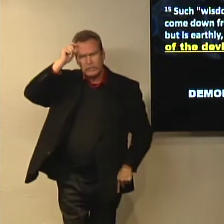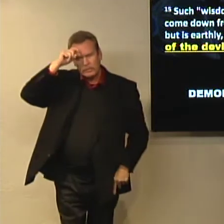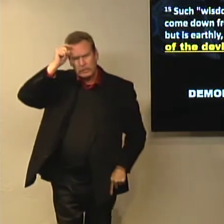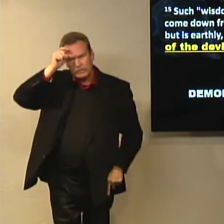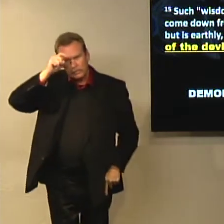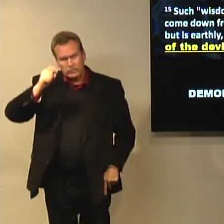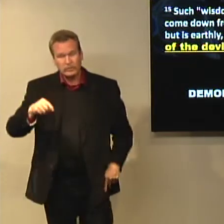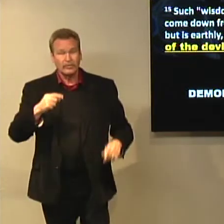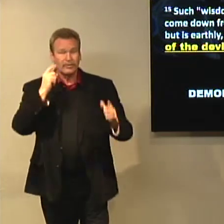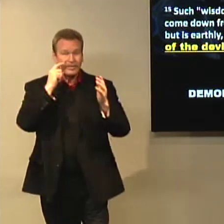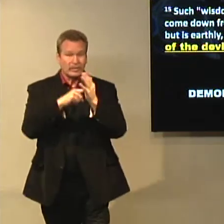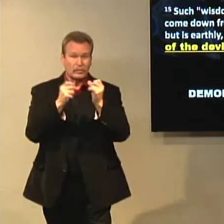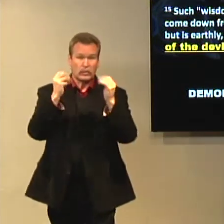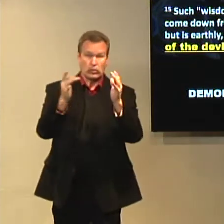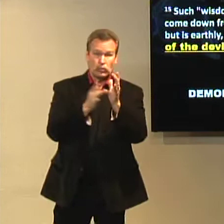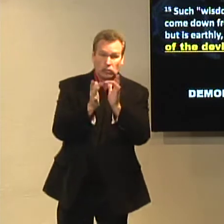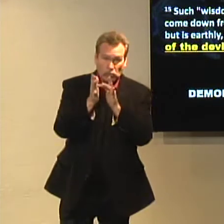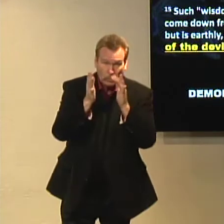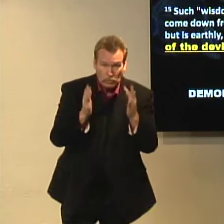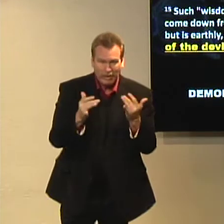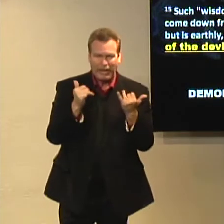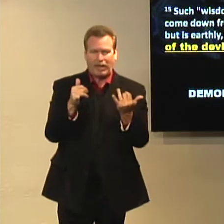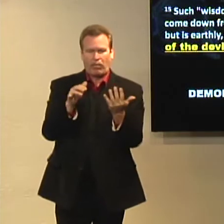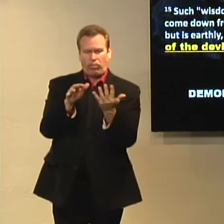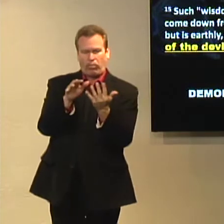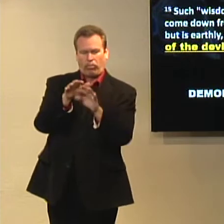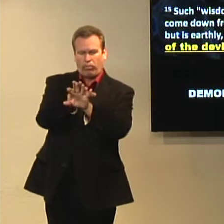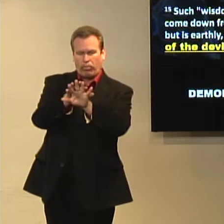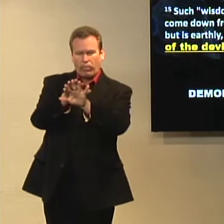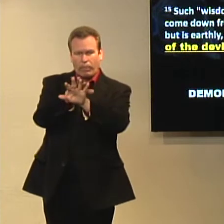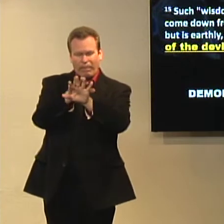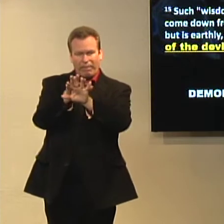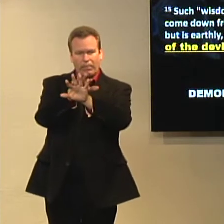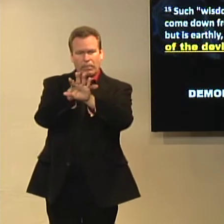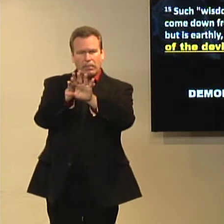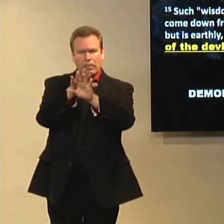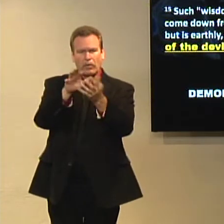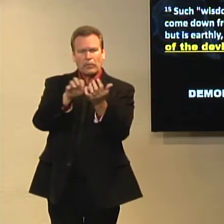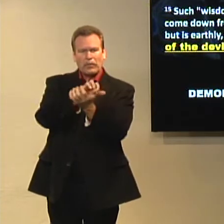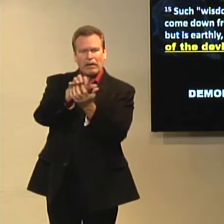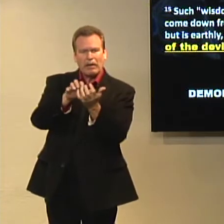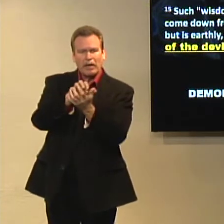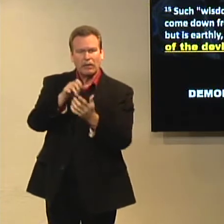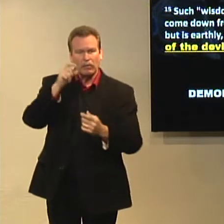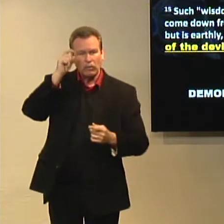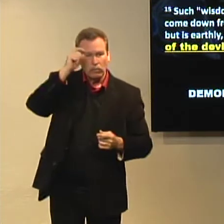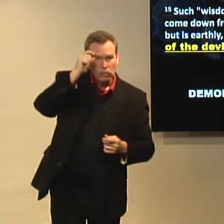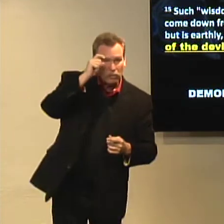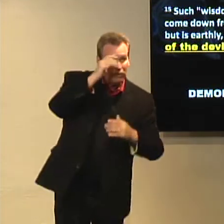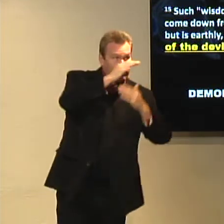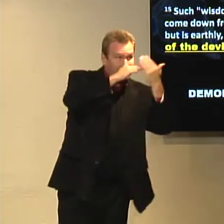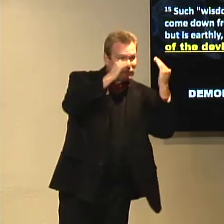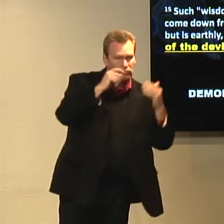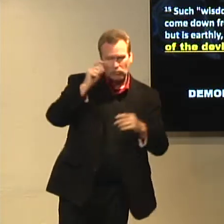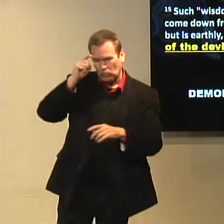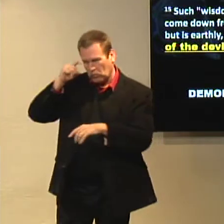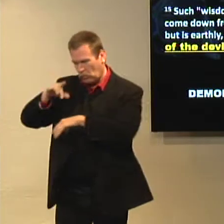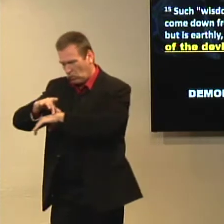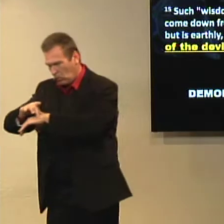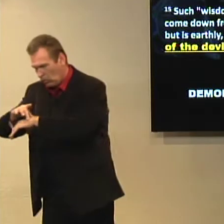James wants us to notice the two different kinds of wisdom. And Christians today sometimes kind of mix the two. They want a little heavenly